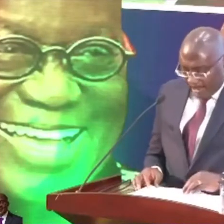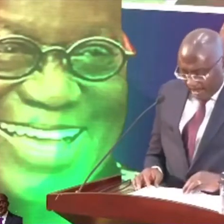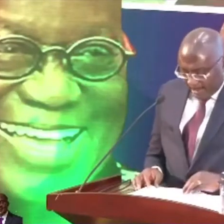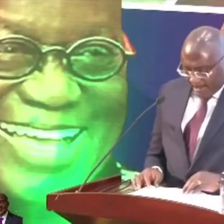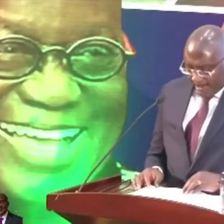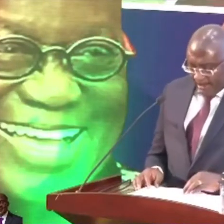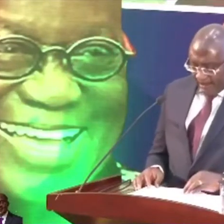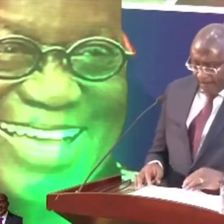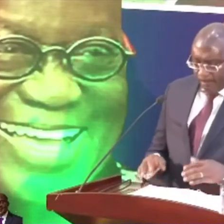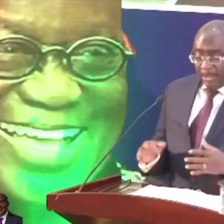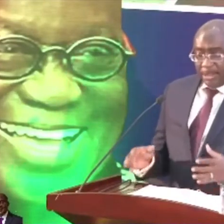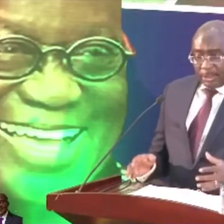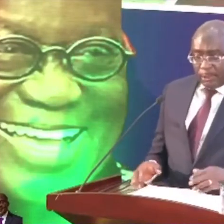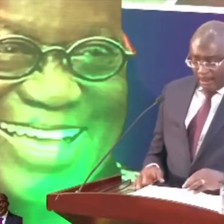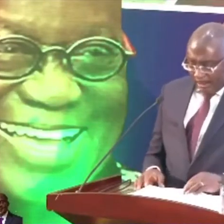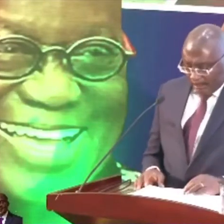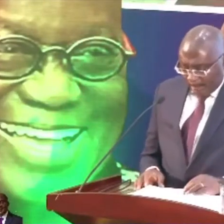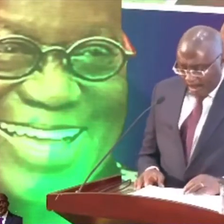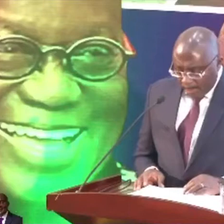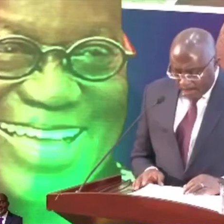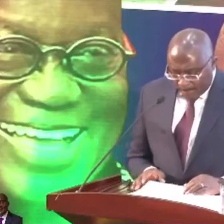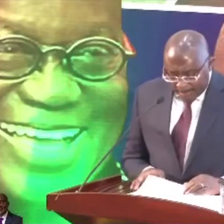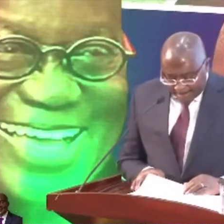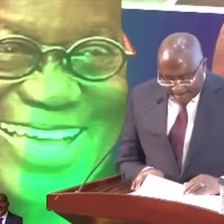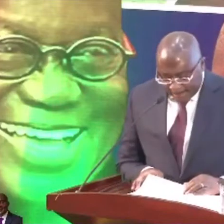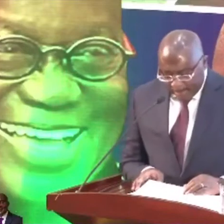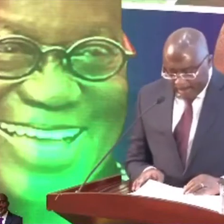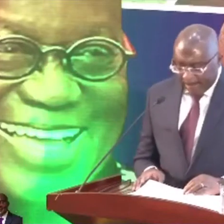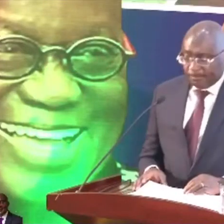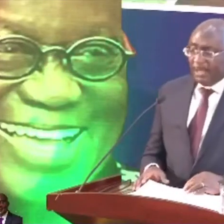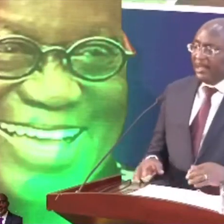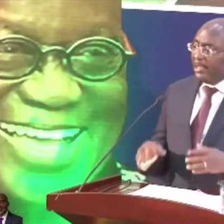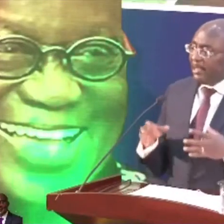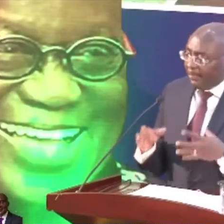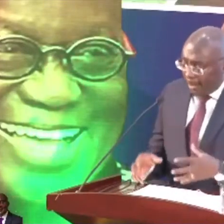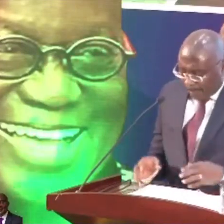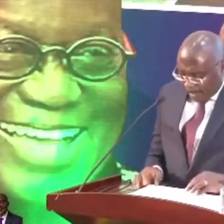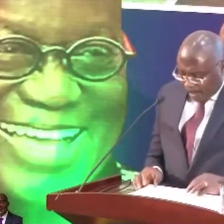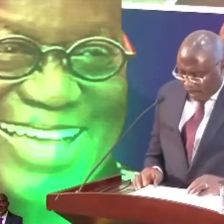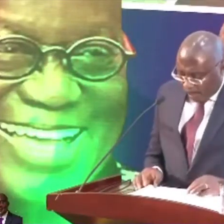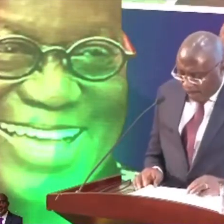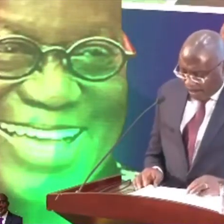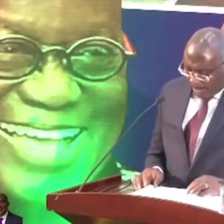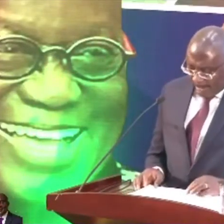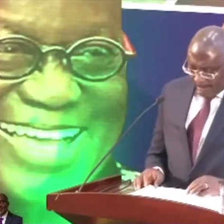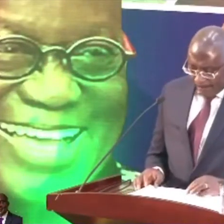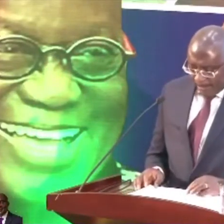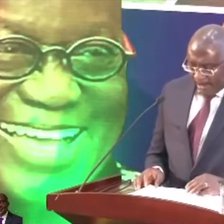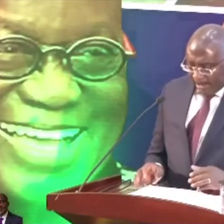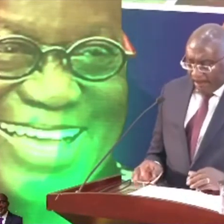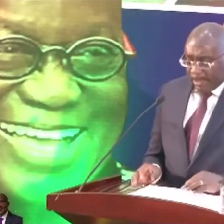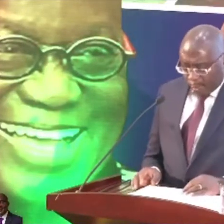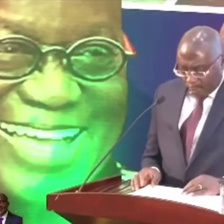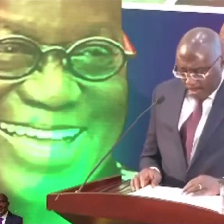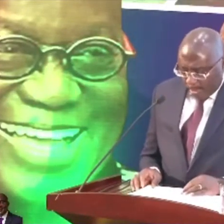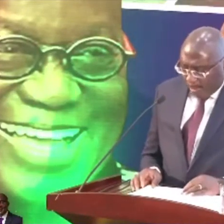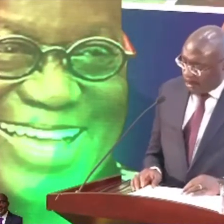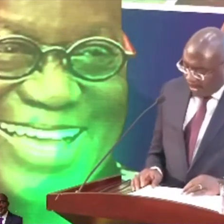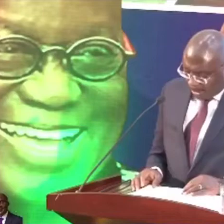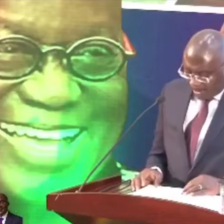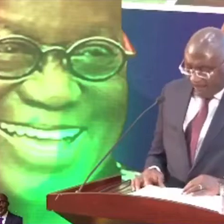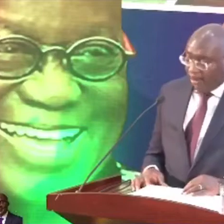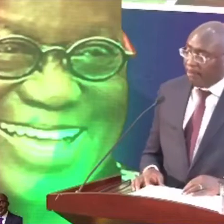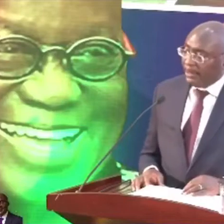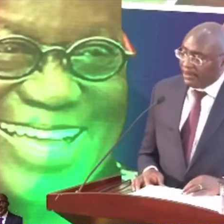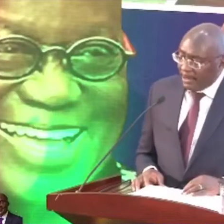and agencies, the district and municipal assemblies, the development authorities under the Ministry of